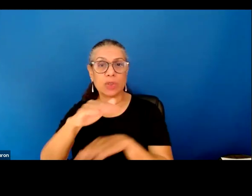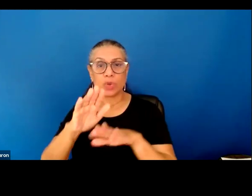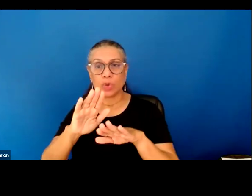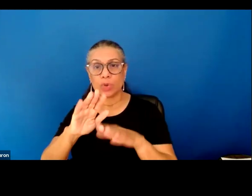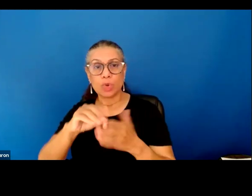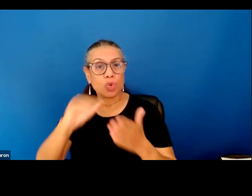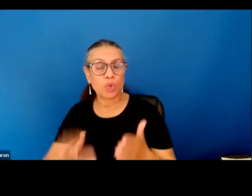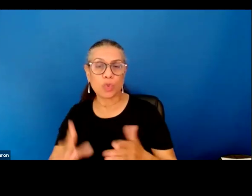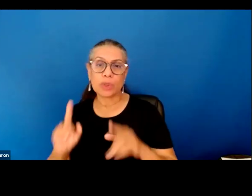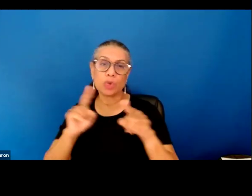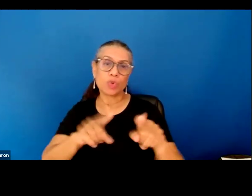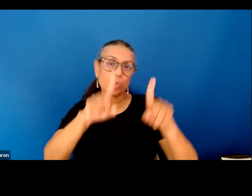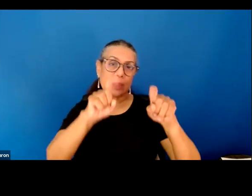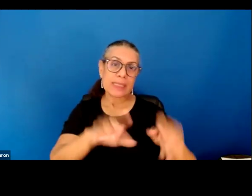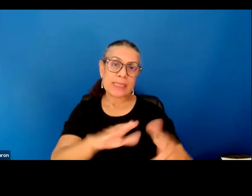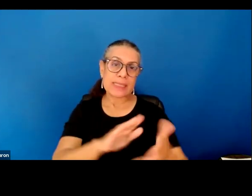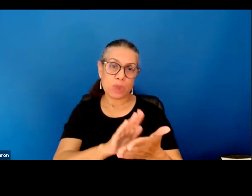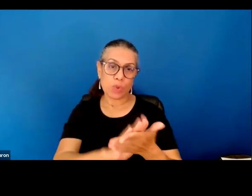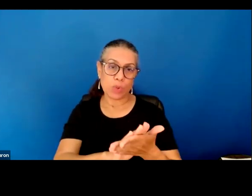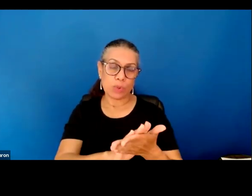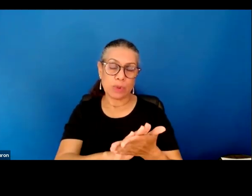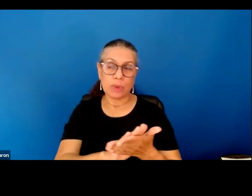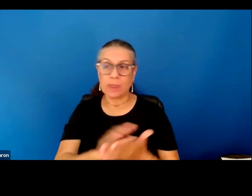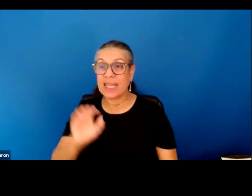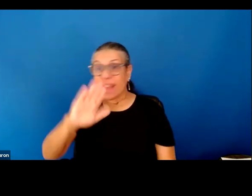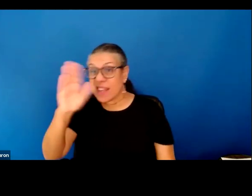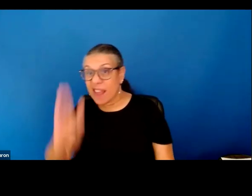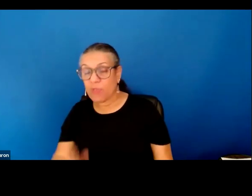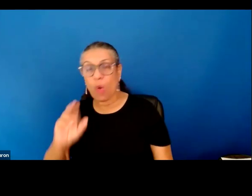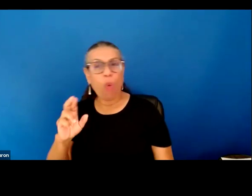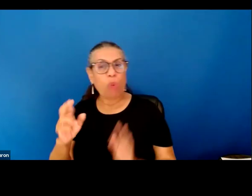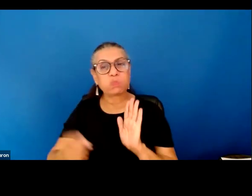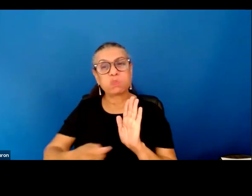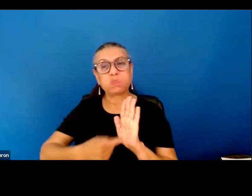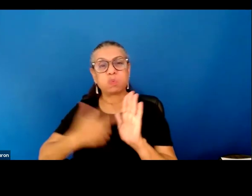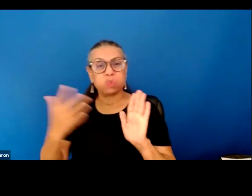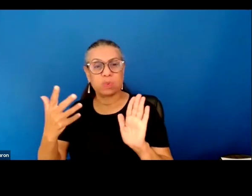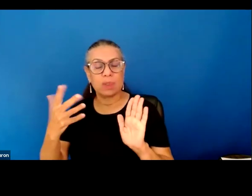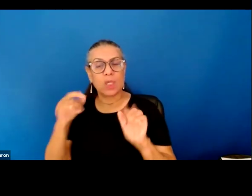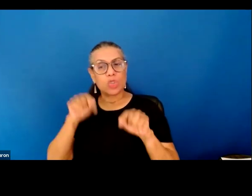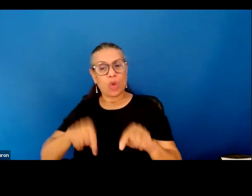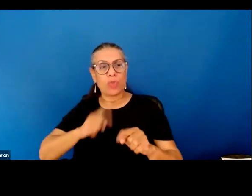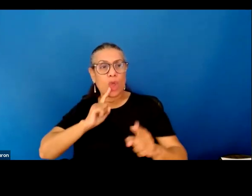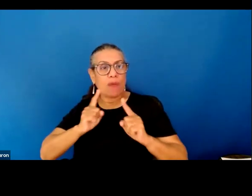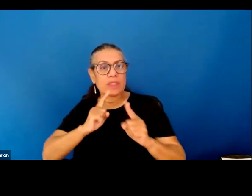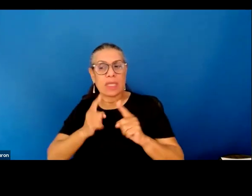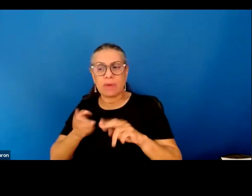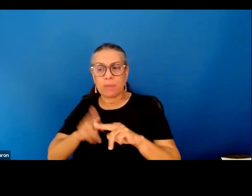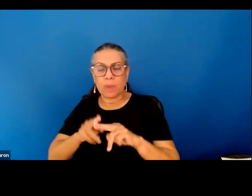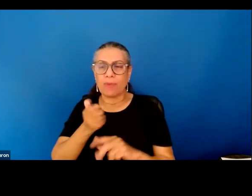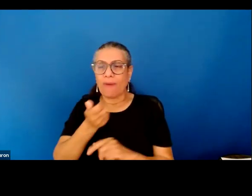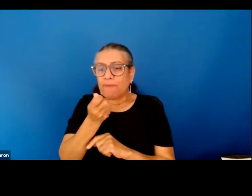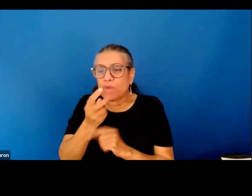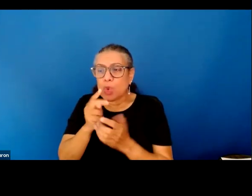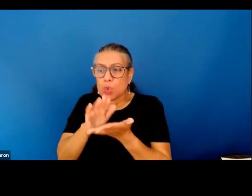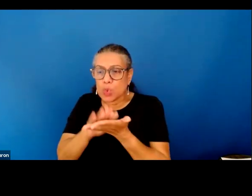high number to the exam schools, rarely or if ever. The conversation was birthed out of a conversation of a handful of